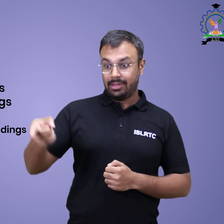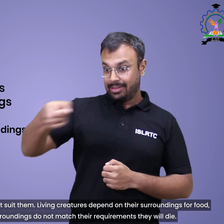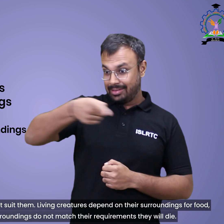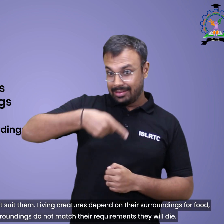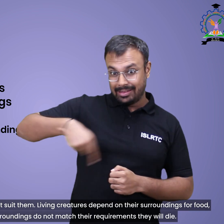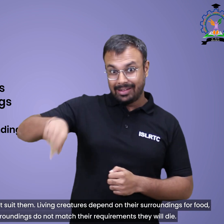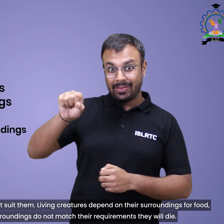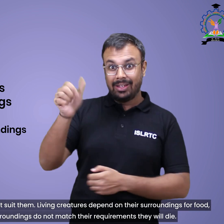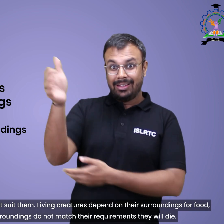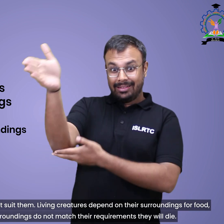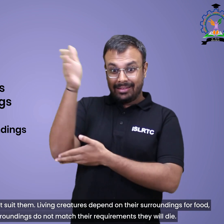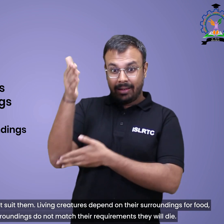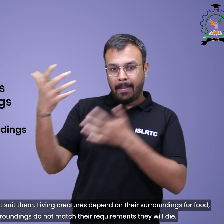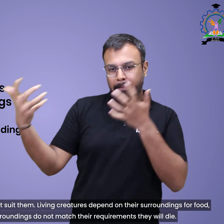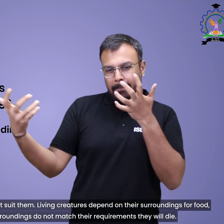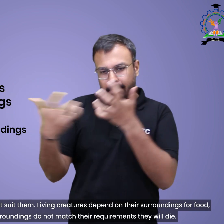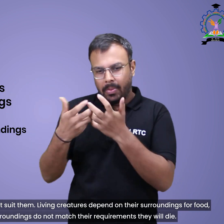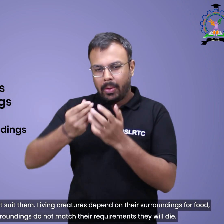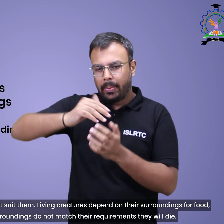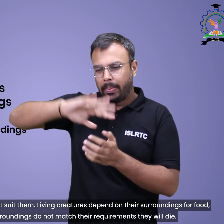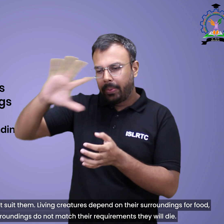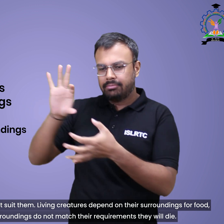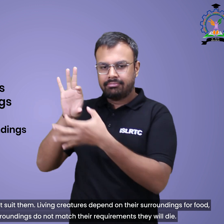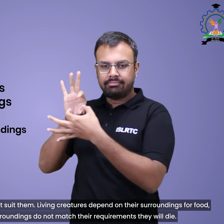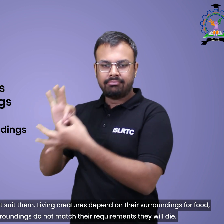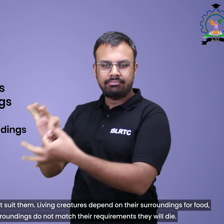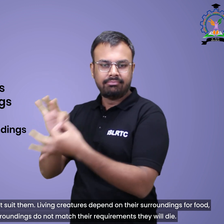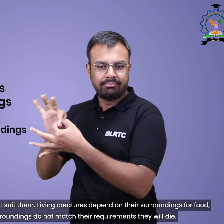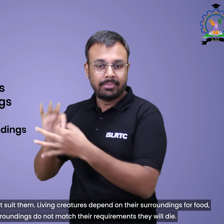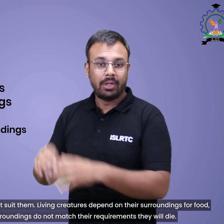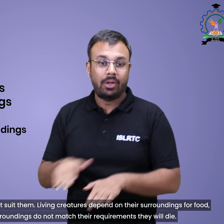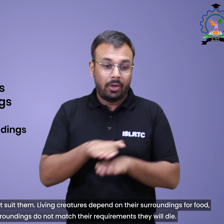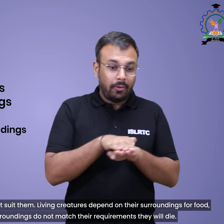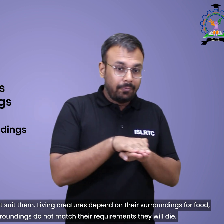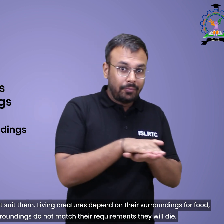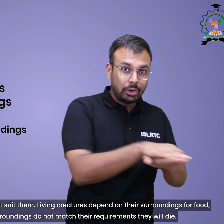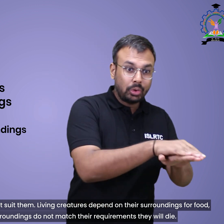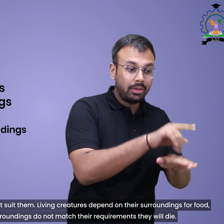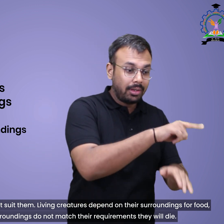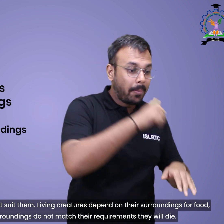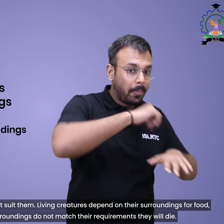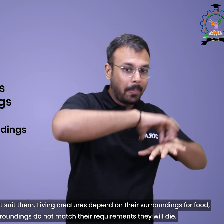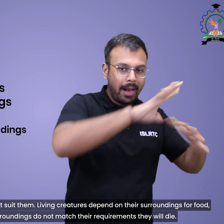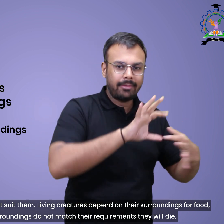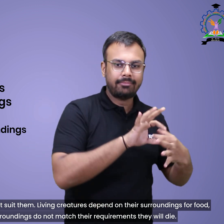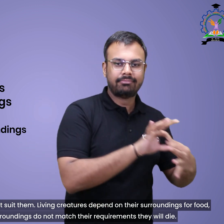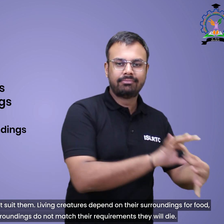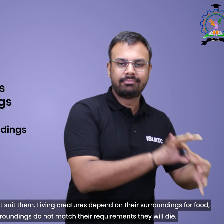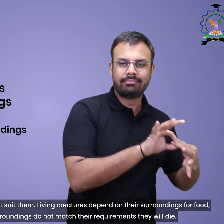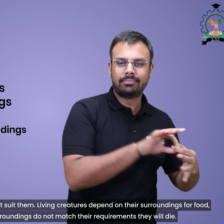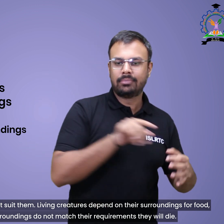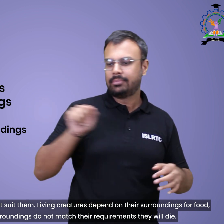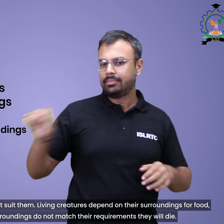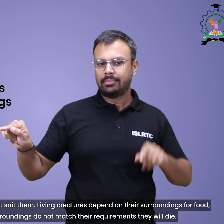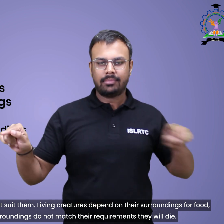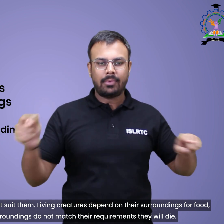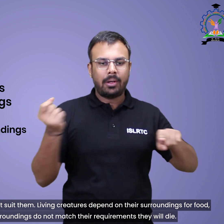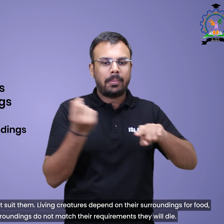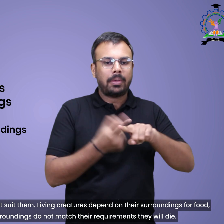They need their own surroundings that suit them. Living creatures depend on their surroundings for food,